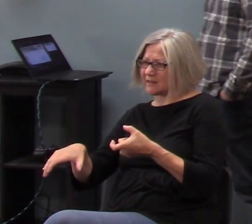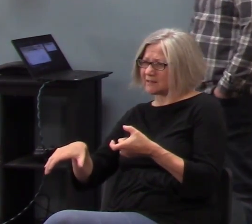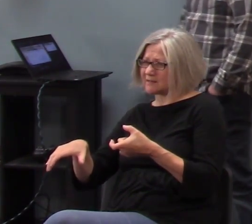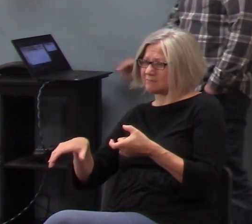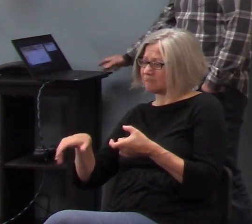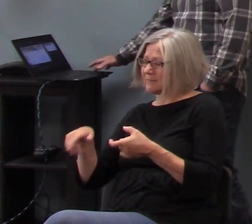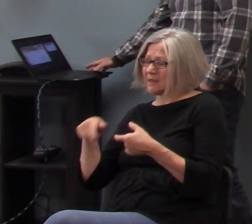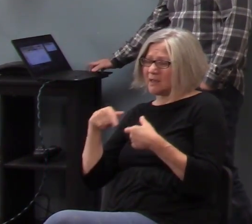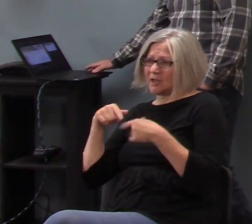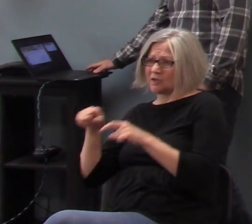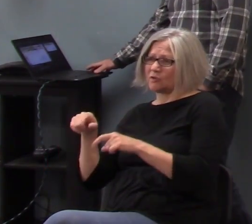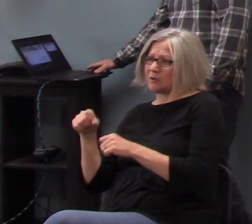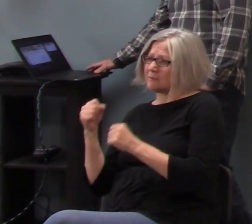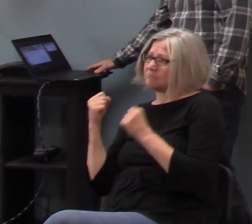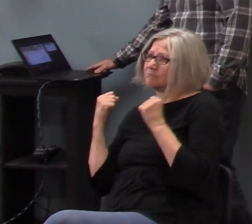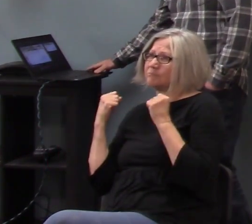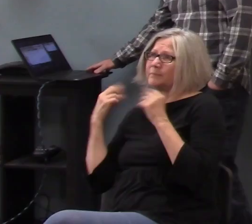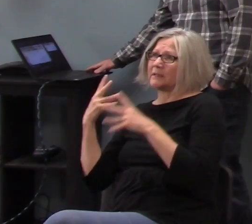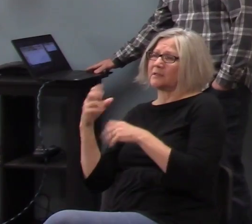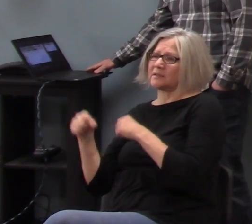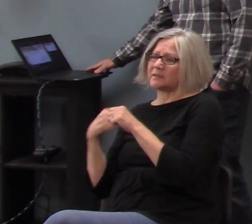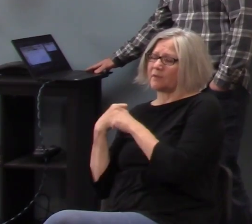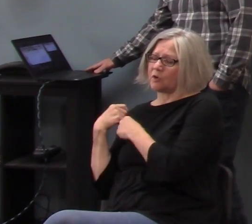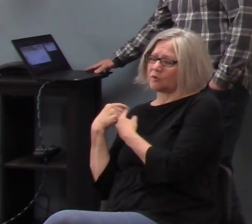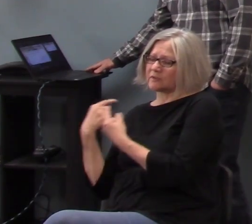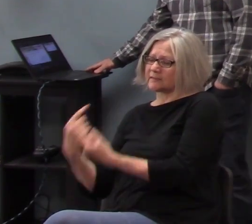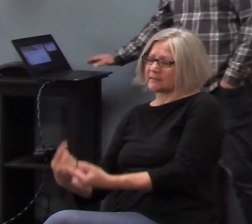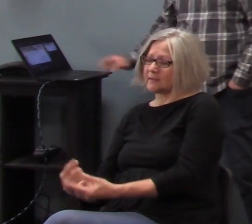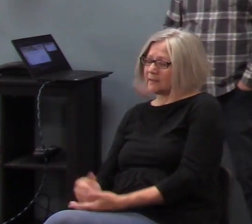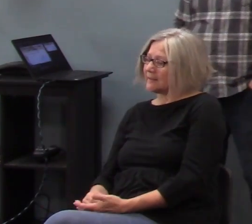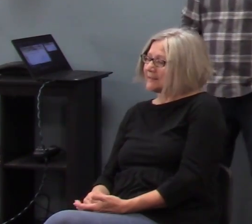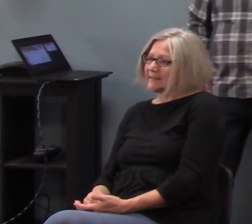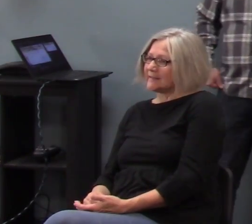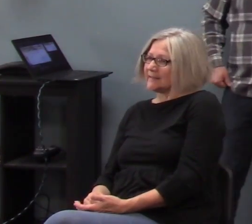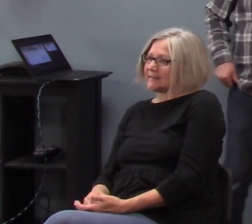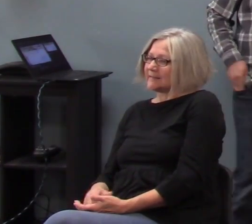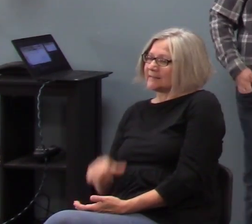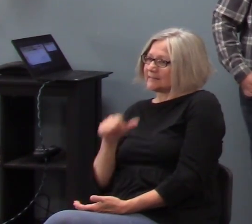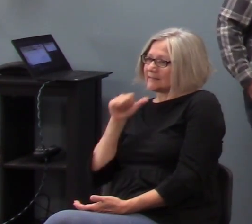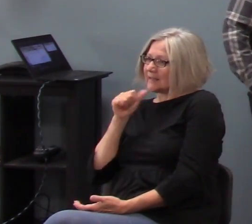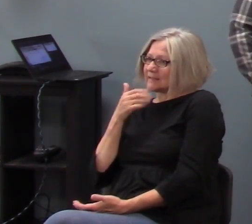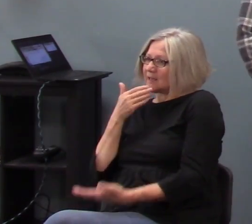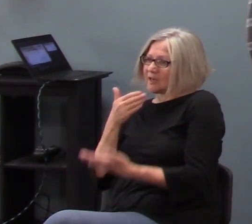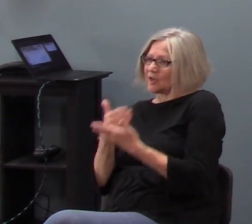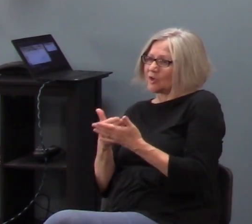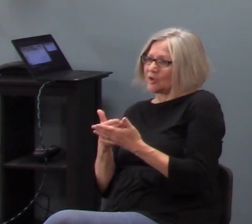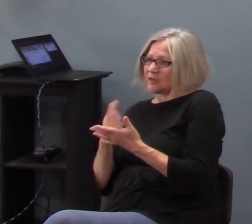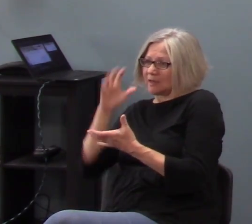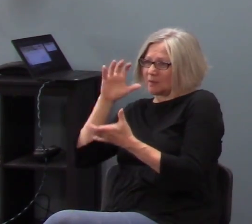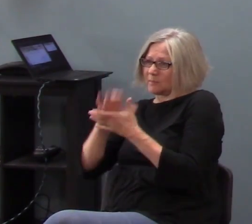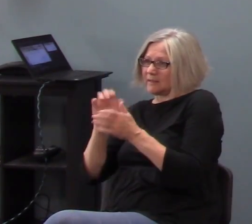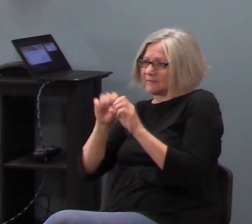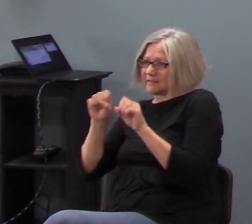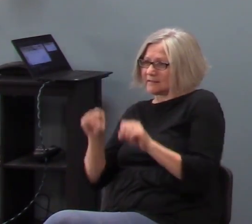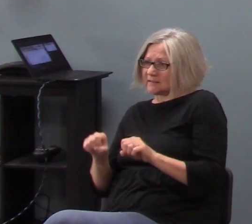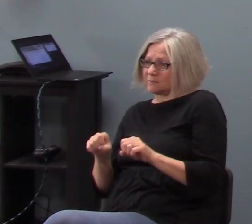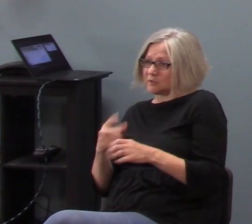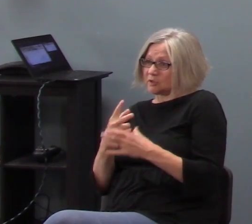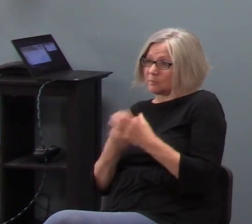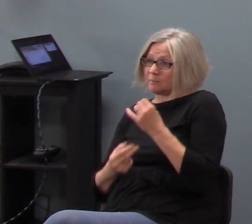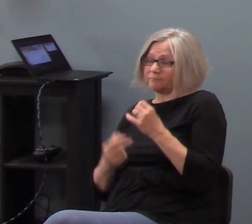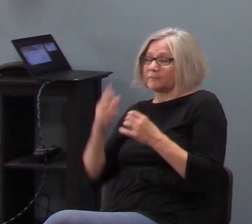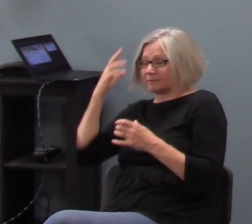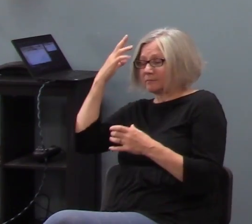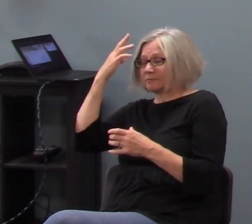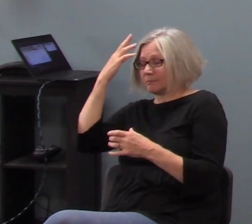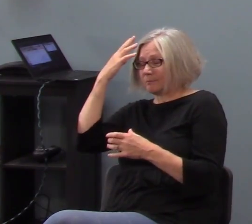of years? Unfortunately, it's not a coherent belief system to believe in both evolution and Christianity. And this is the part that might challenge